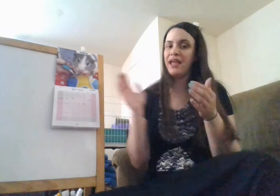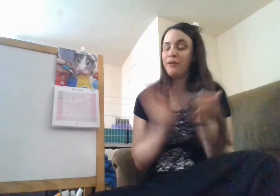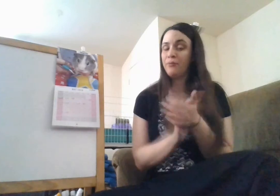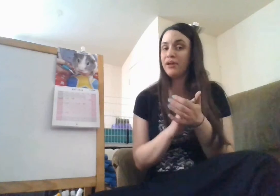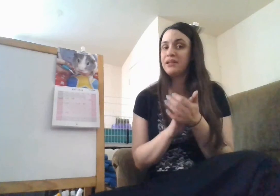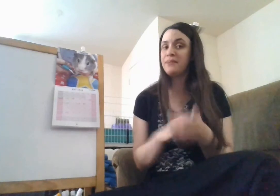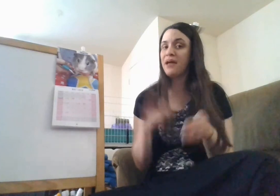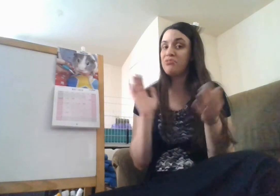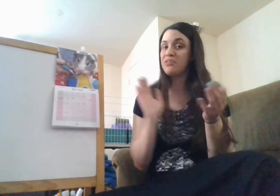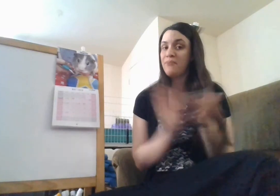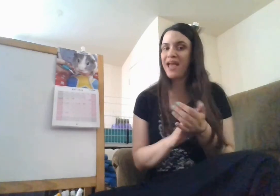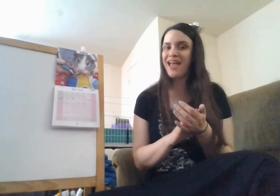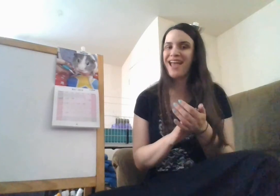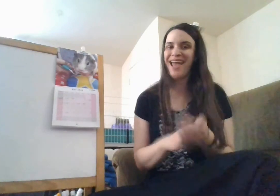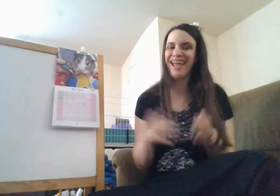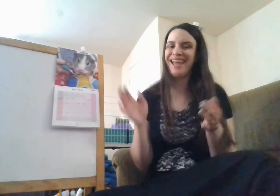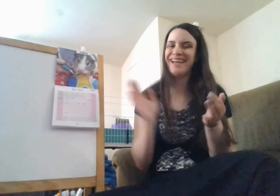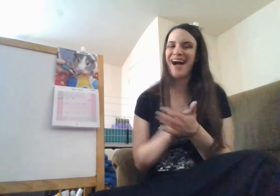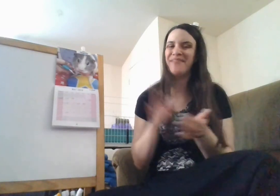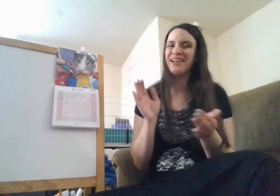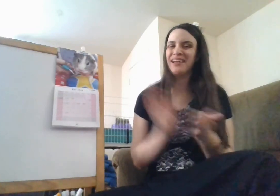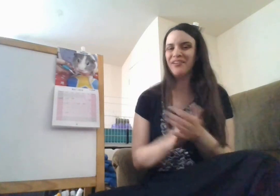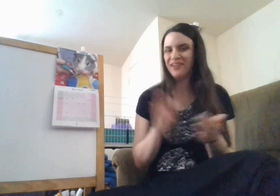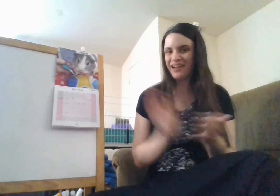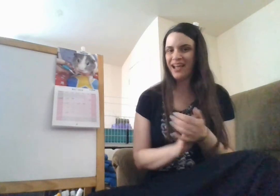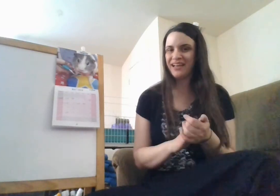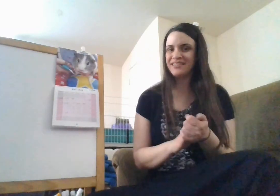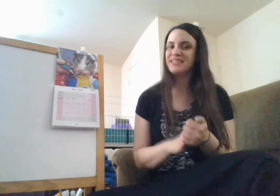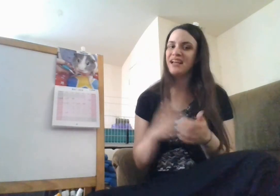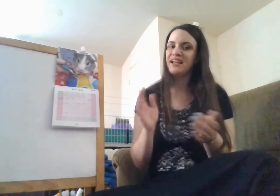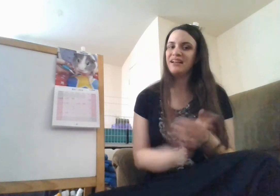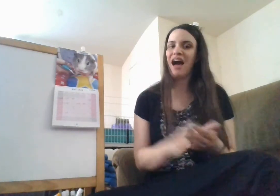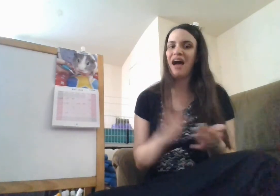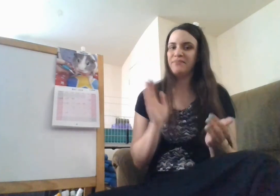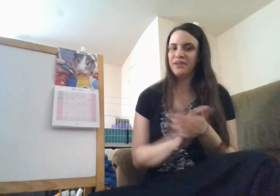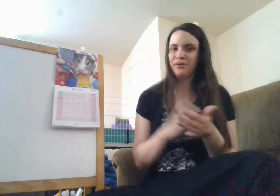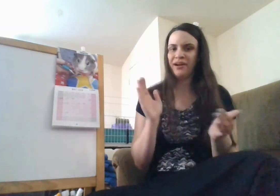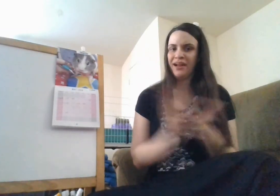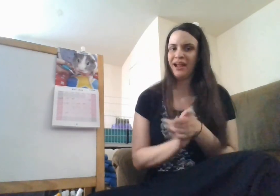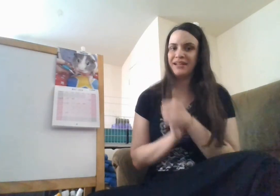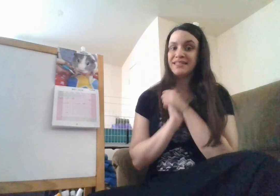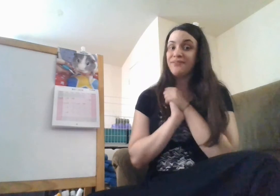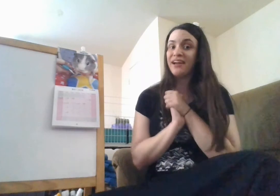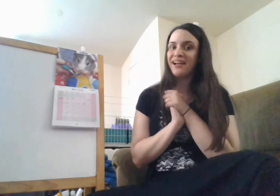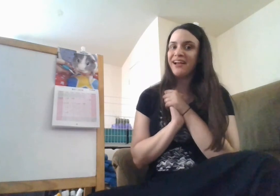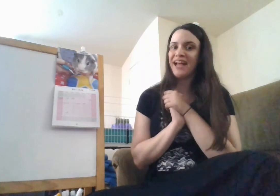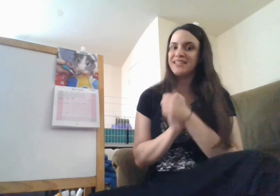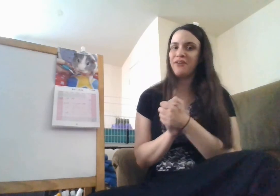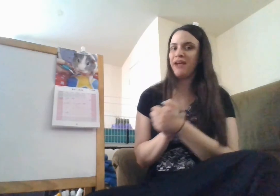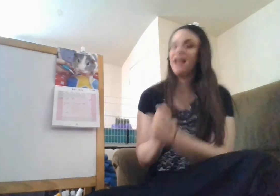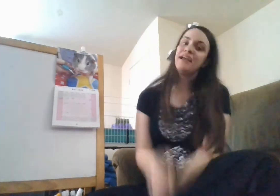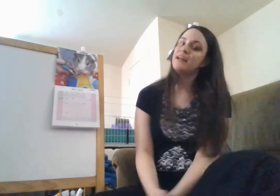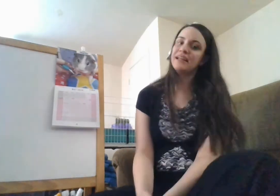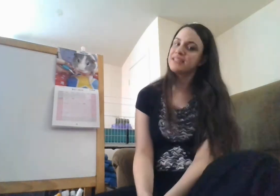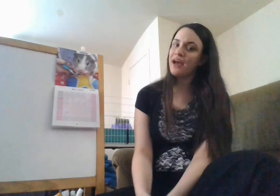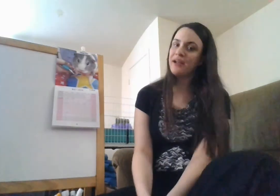May. We're in the month of May. Clap your hands. Clap your hands. Very good, guys. Okay, let's count how